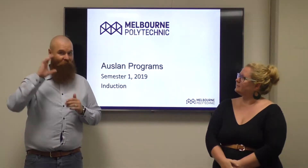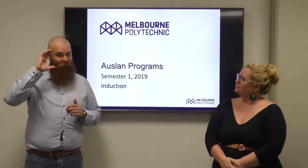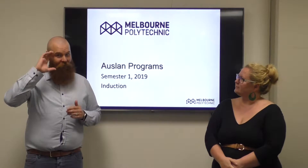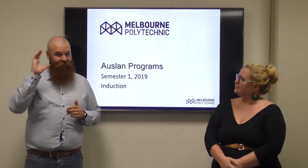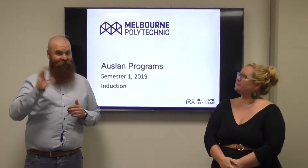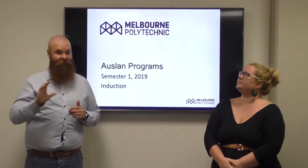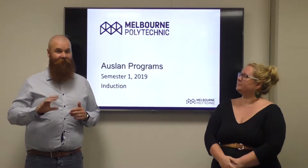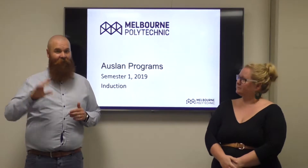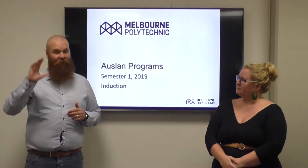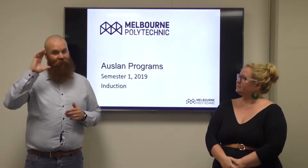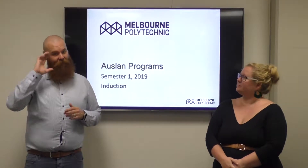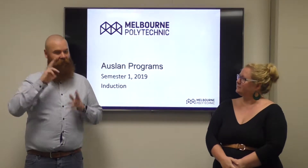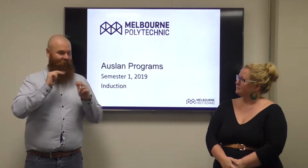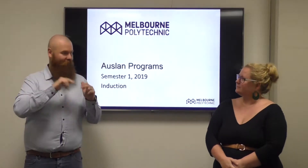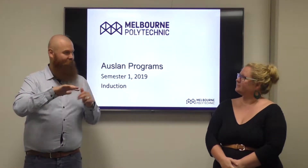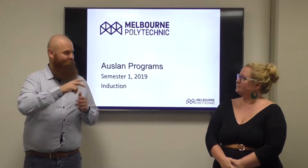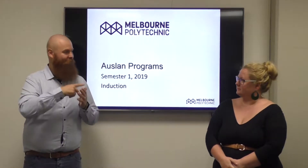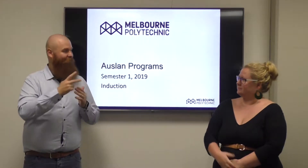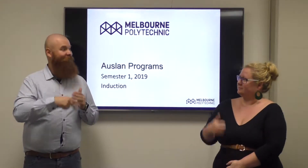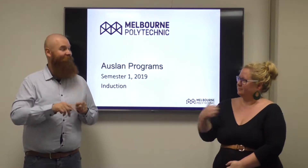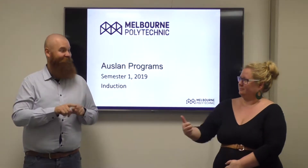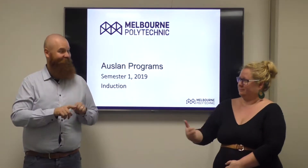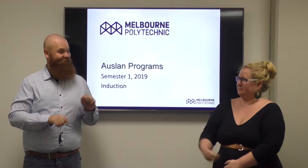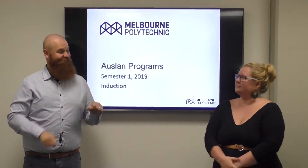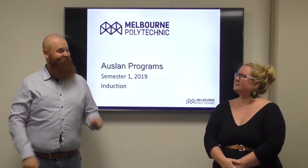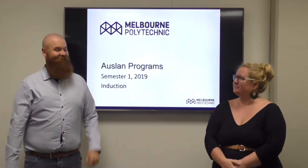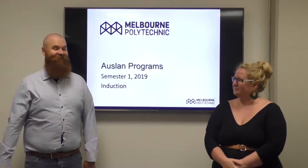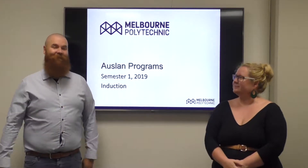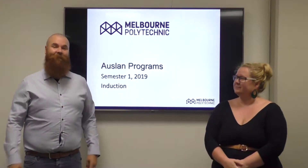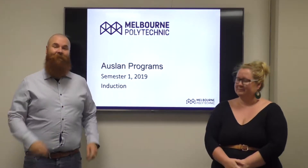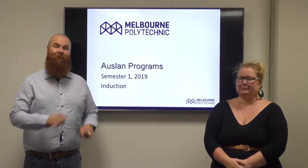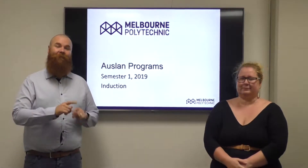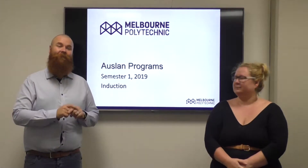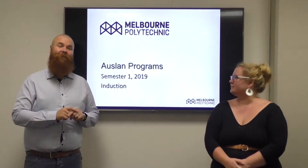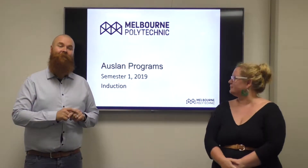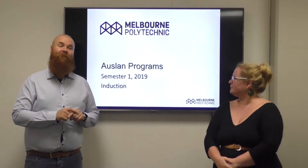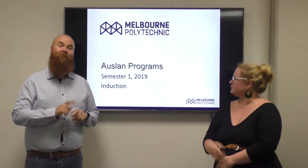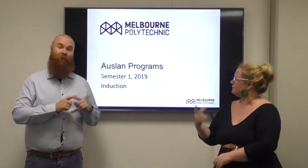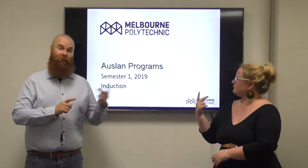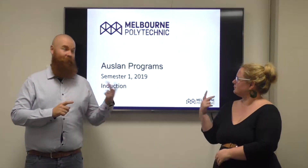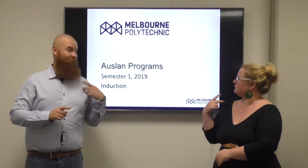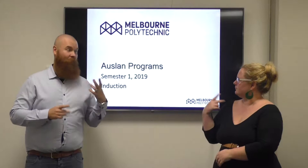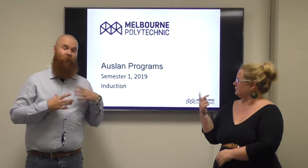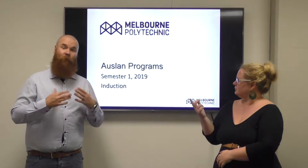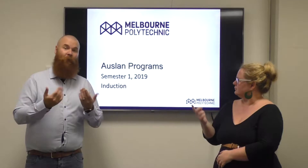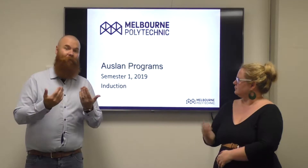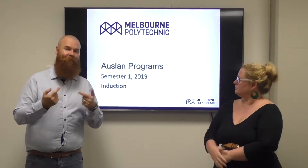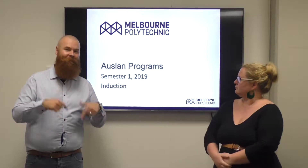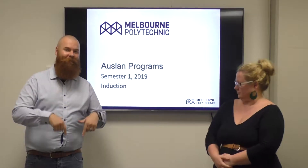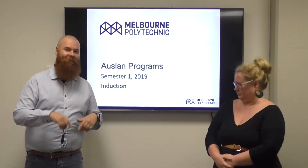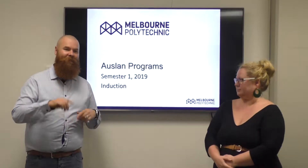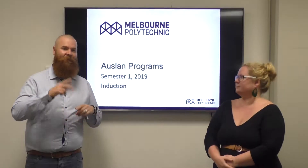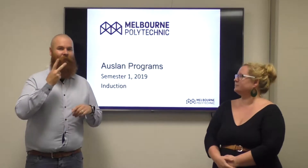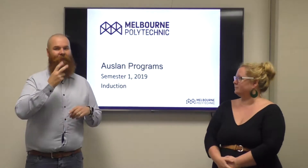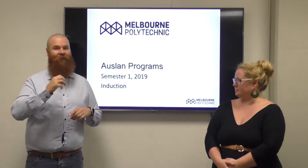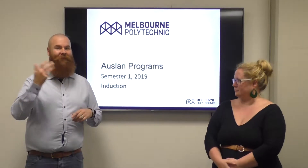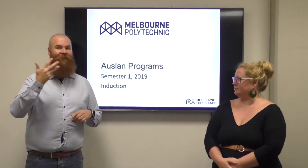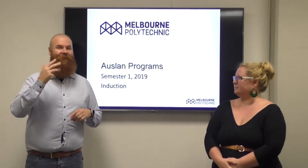you coordinate? Yes, I coordinate the regional programs. Okay, great, Ramis. So the two of us want to welcome you